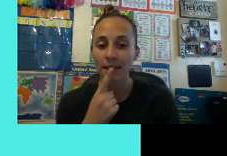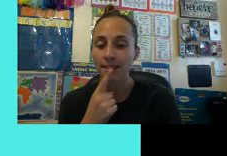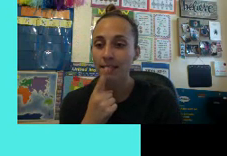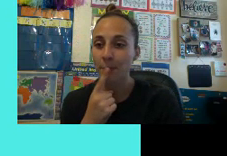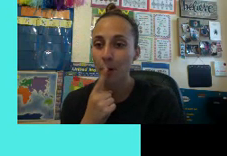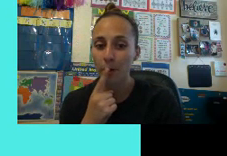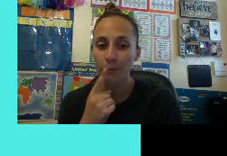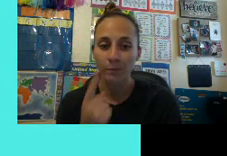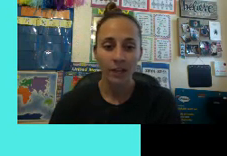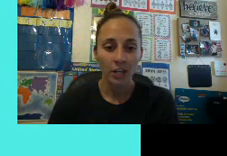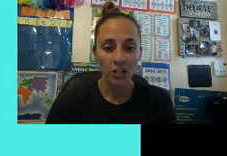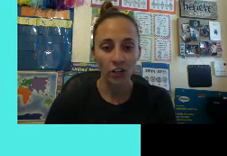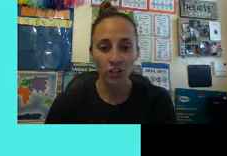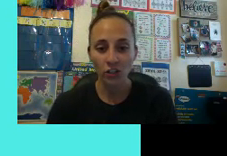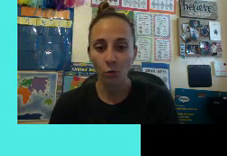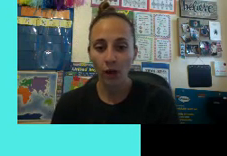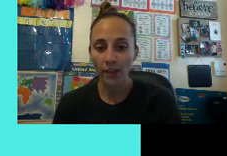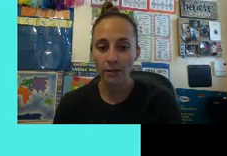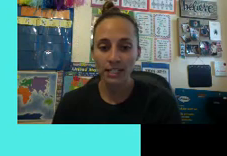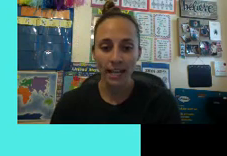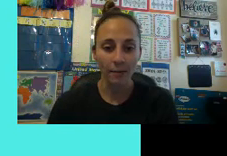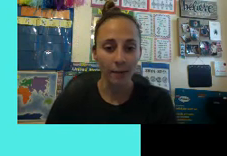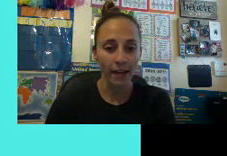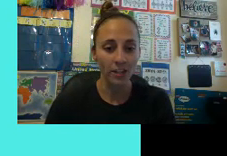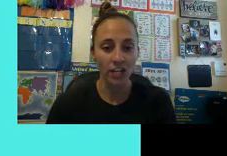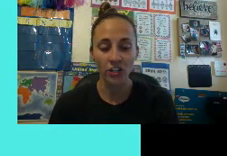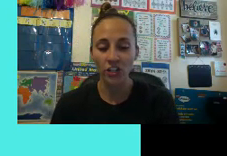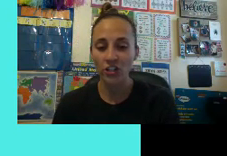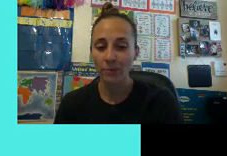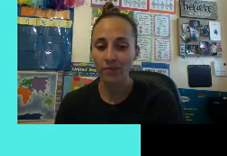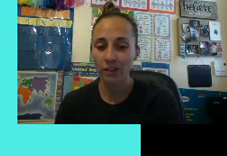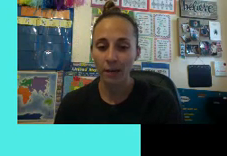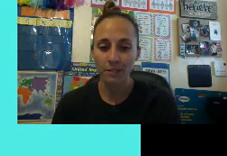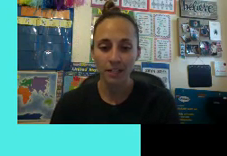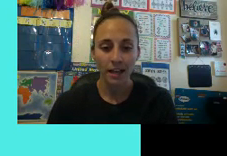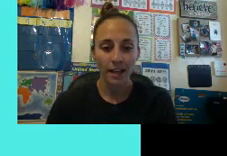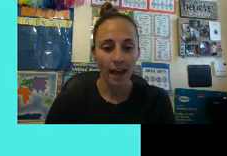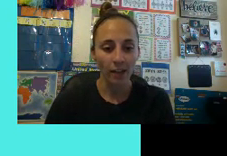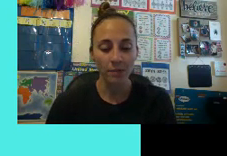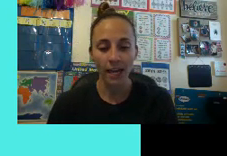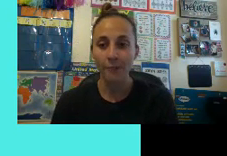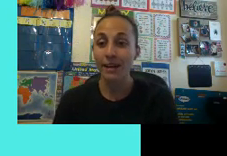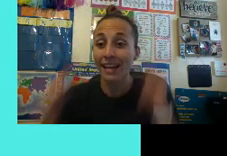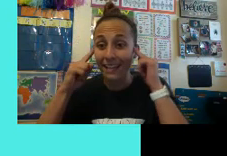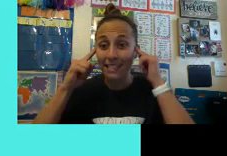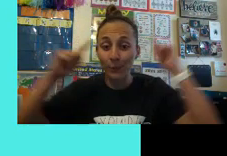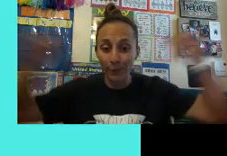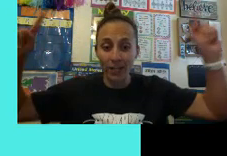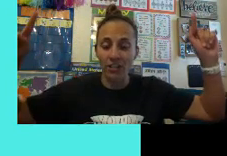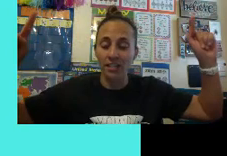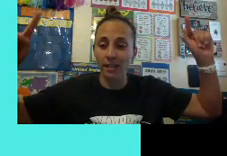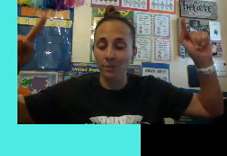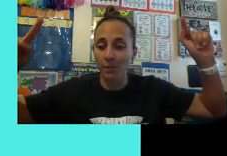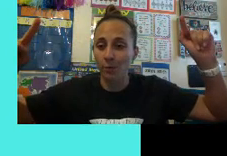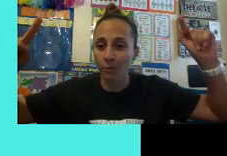lips as they spoke. She understood what they were saying by the changing shape of their lips. Helen became an